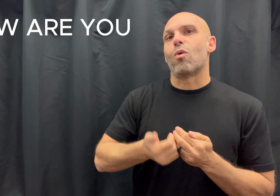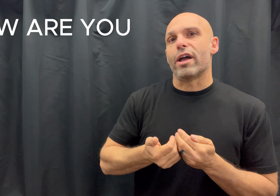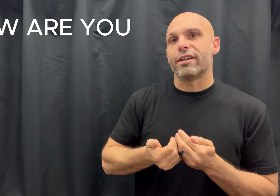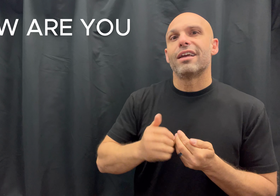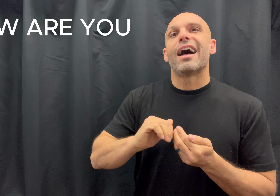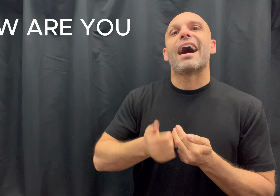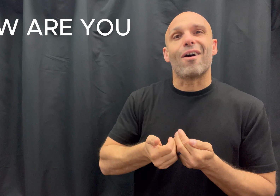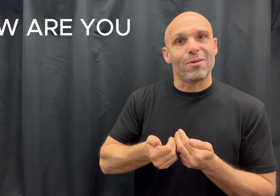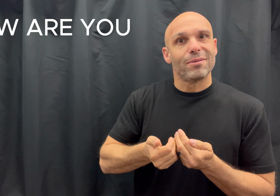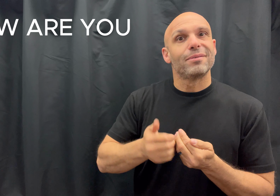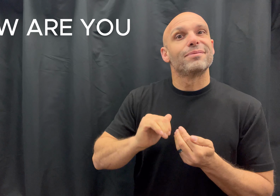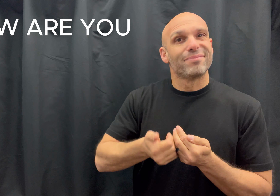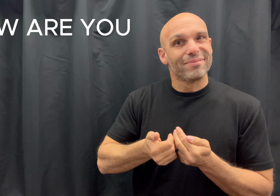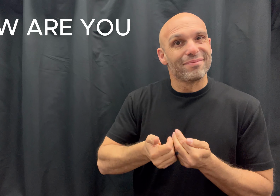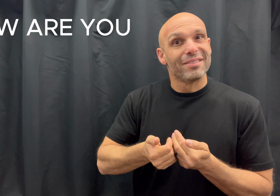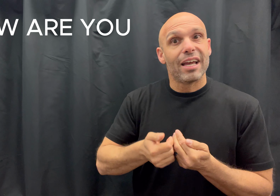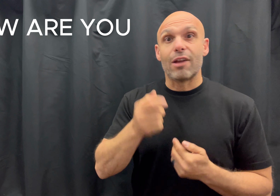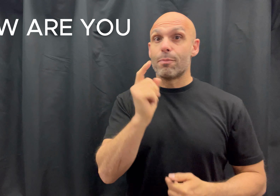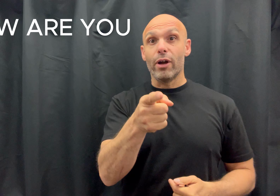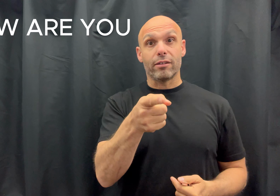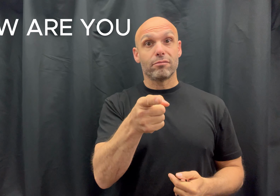one how. And then we point.